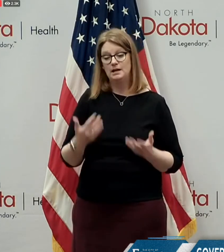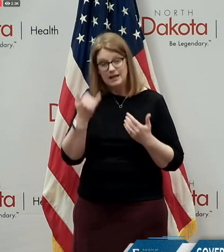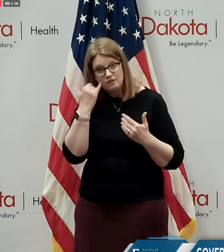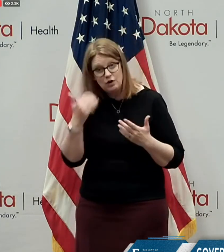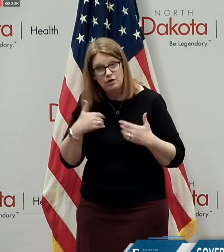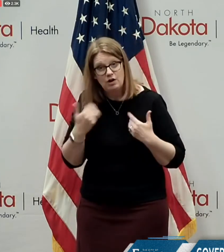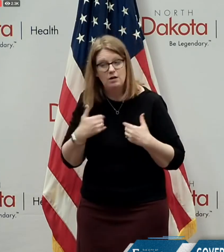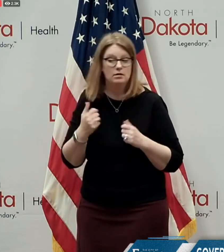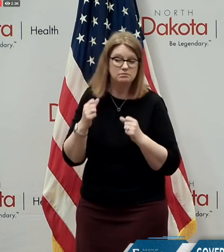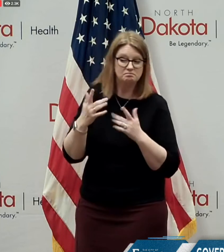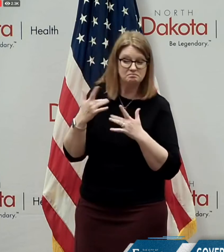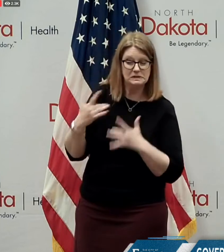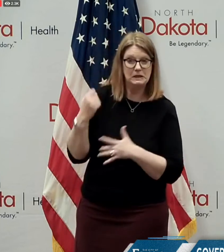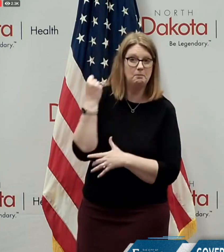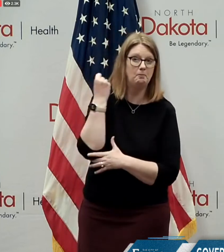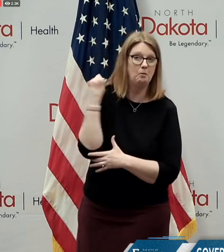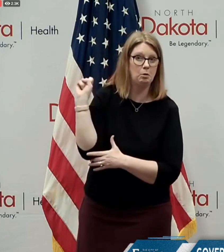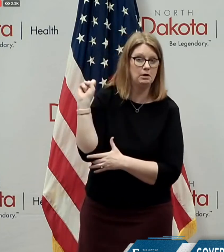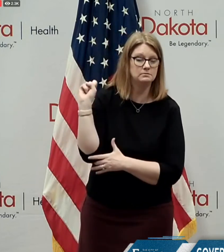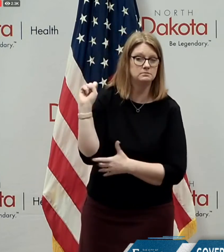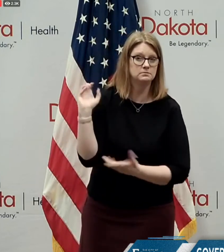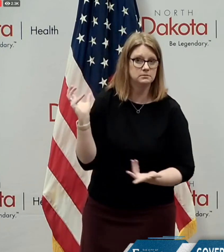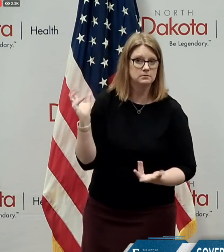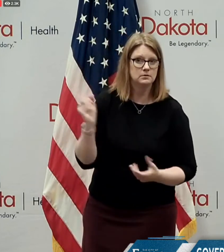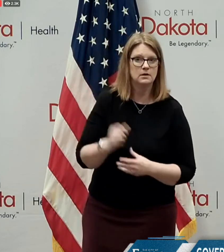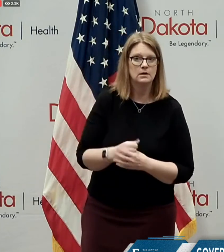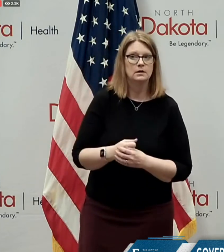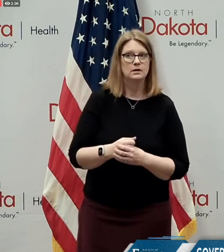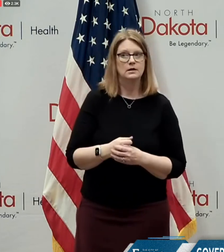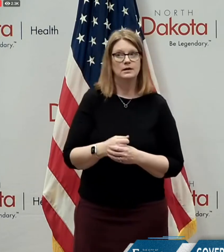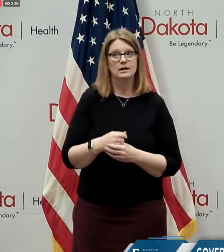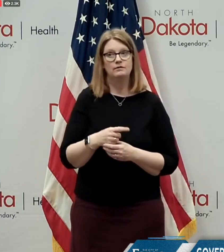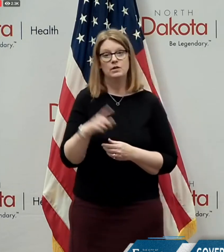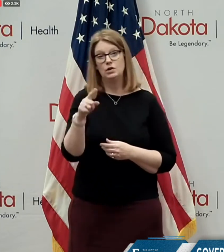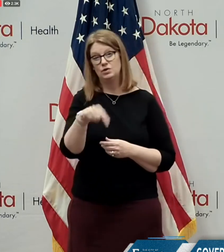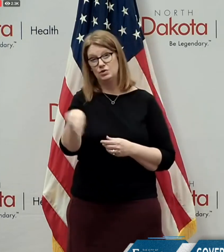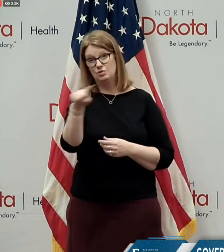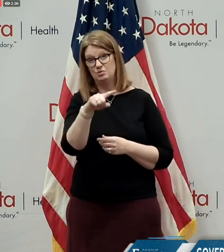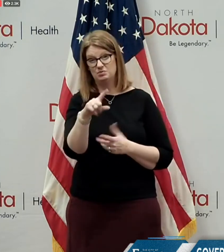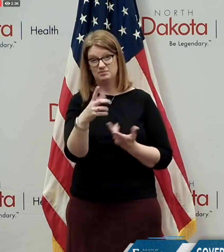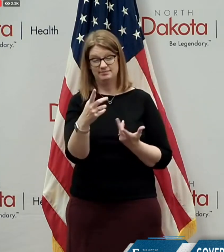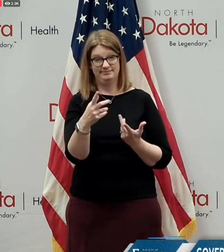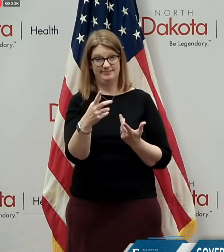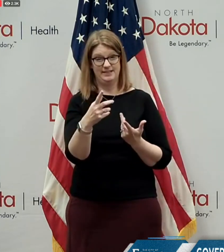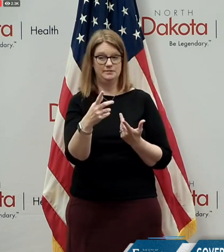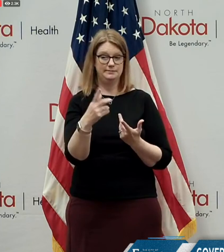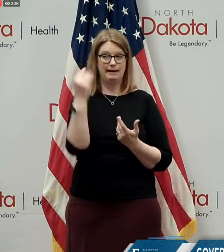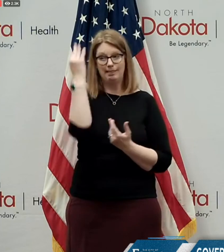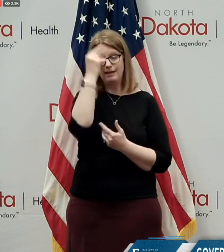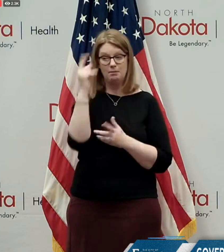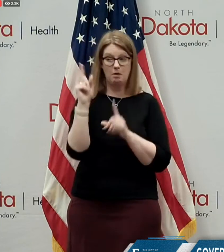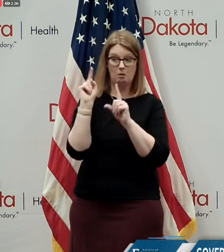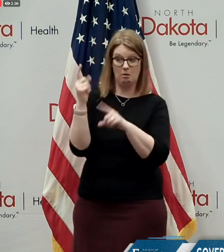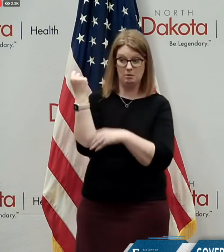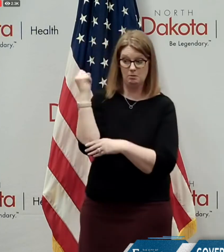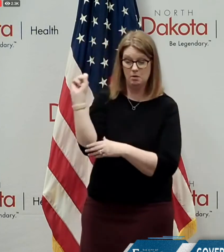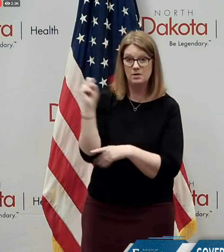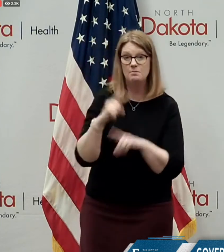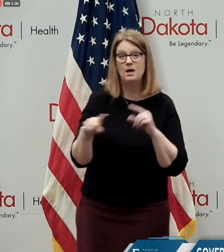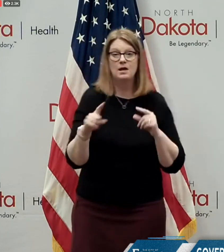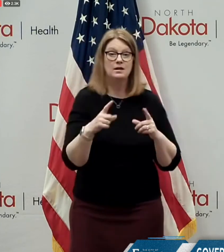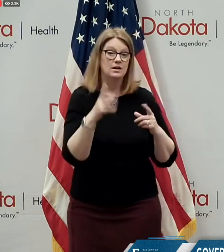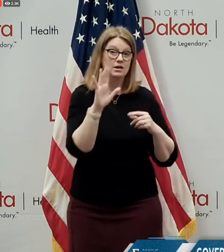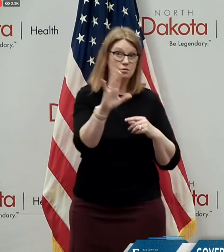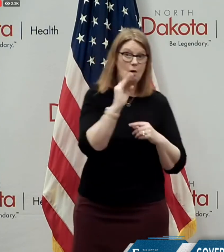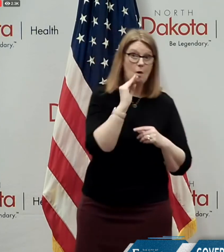And again, if you're someone who is got people in your life that are vulnerable, whether that's older